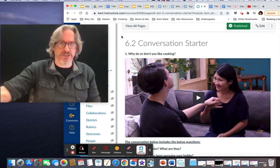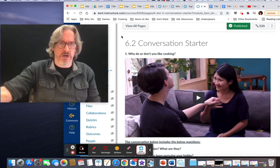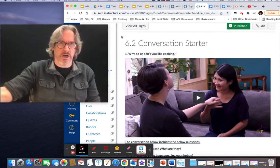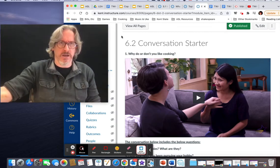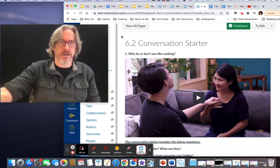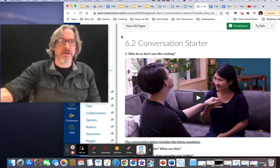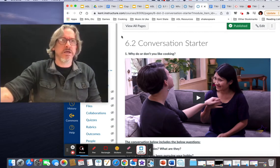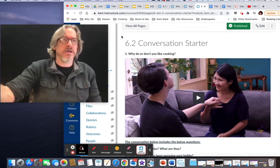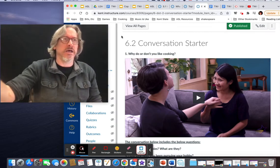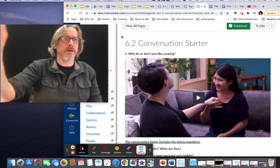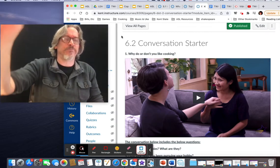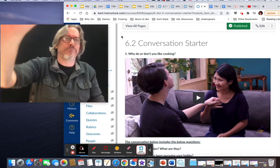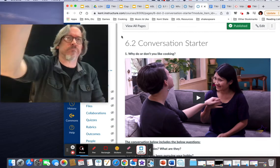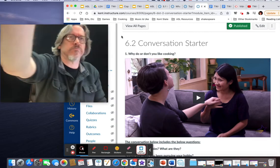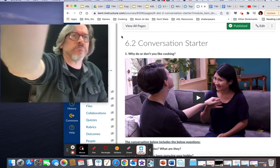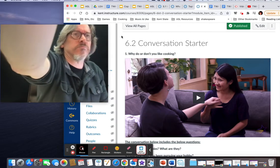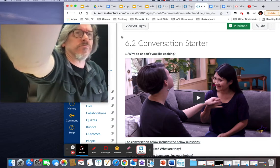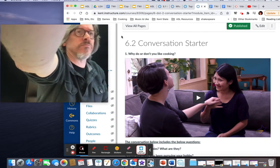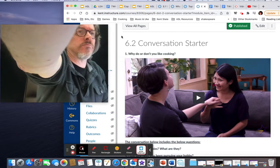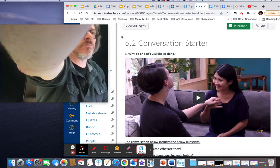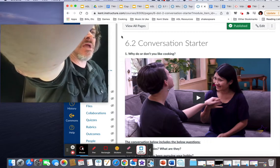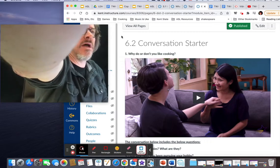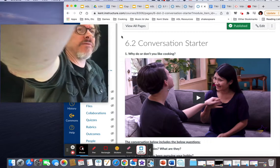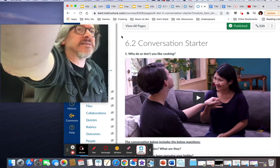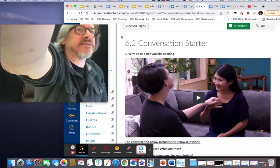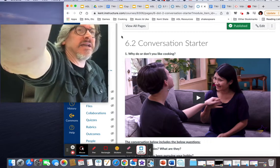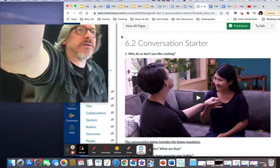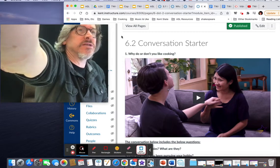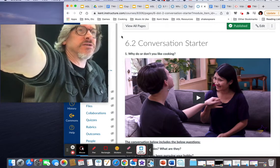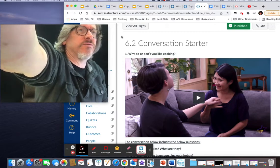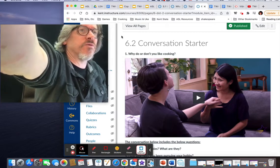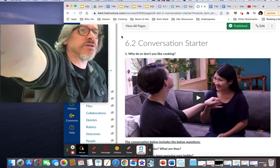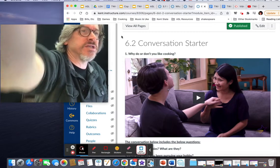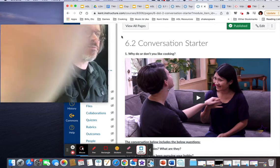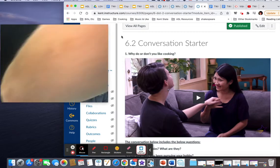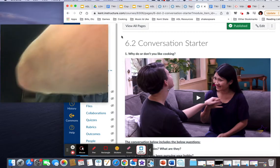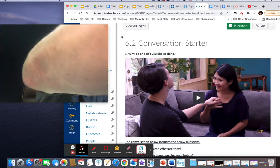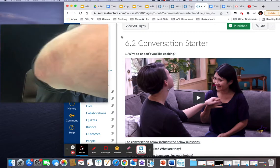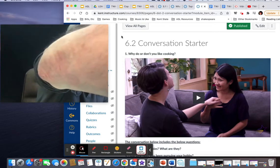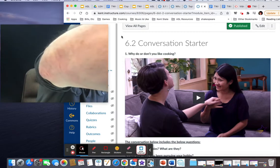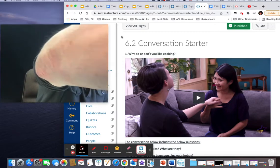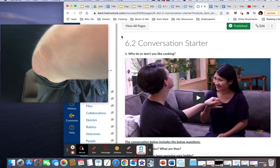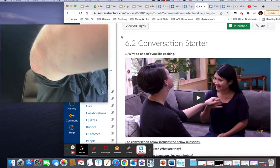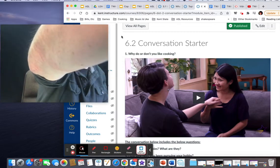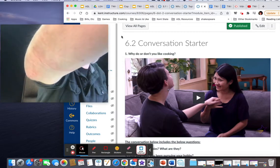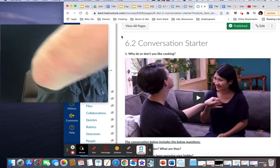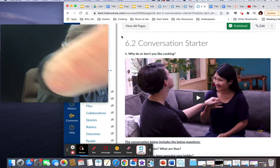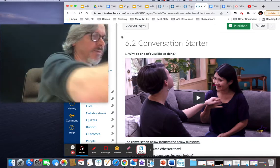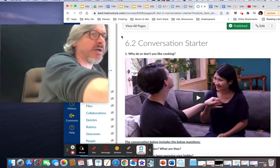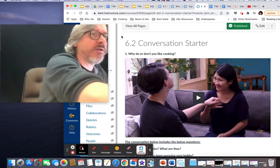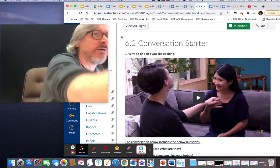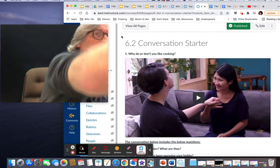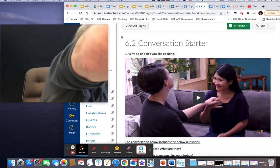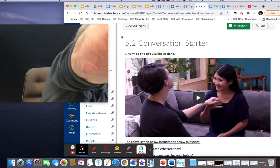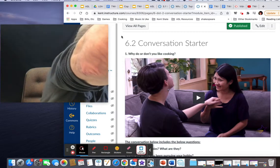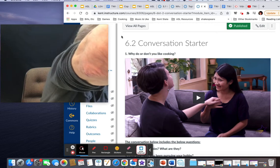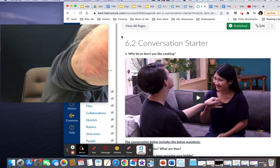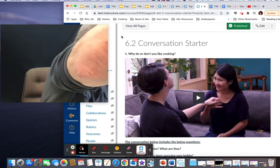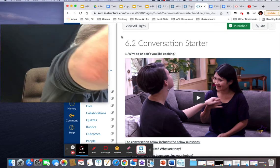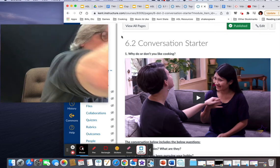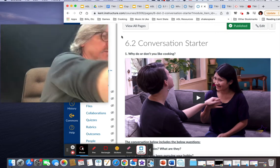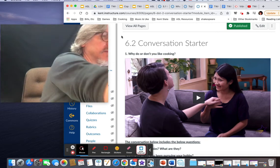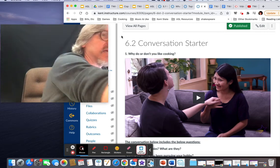notes um, on the assignments for 6.2. Sorry, I have things collapsing behind here.